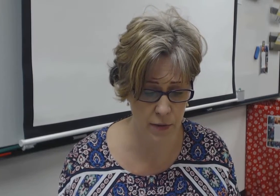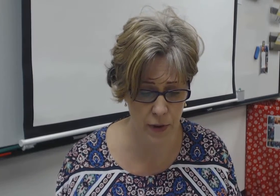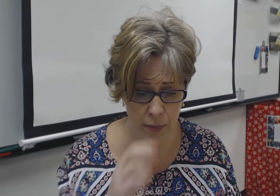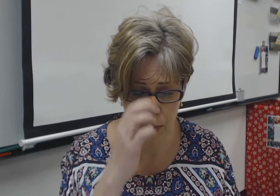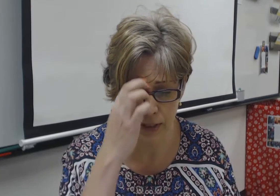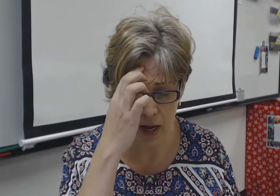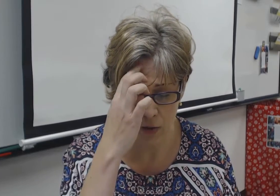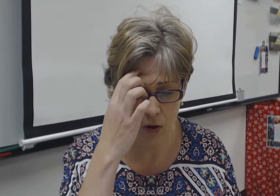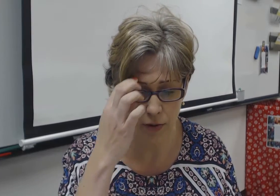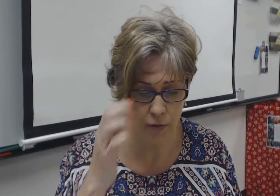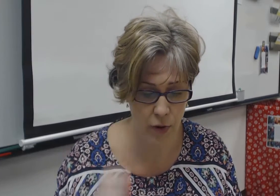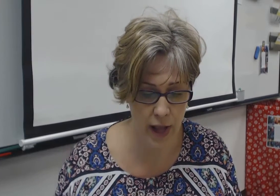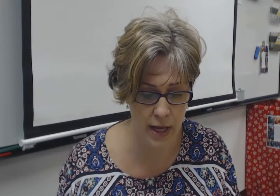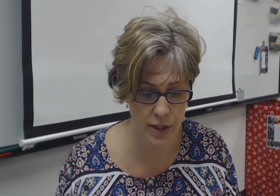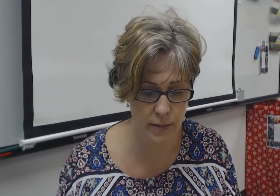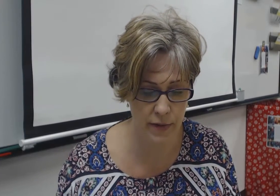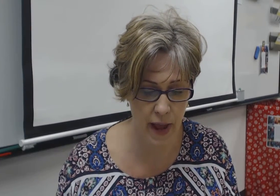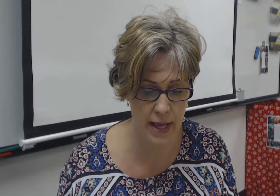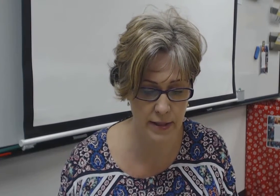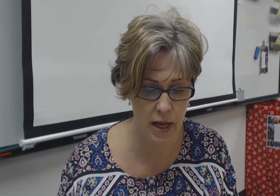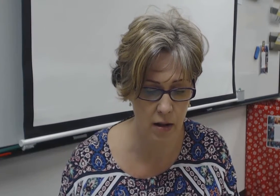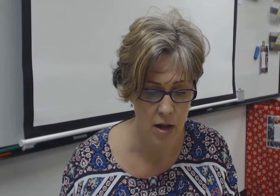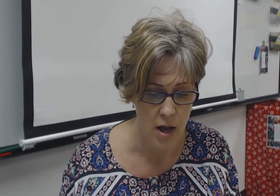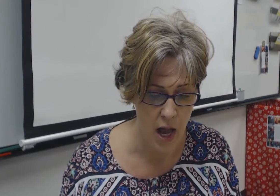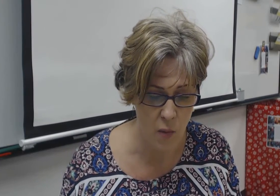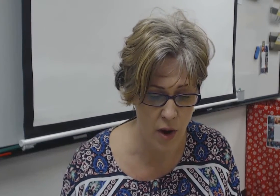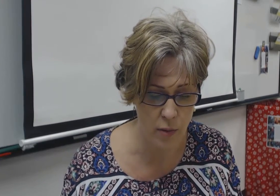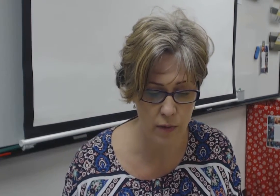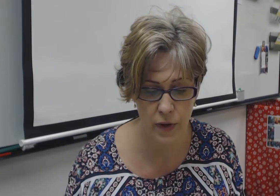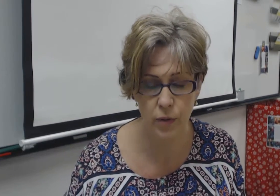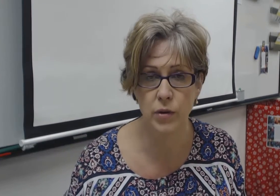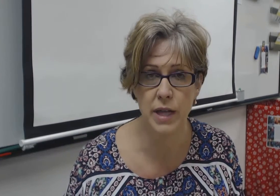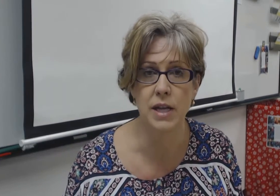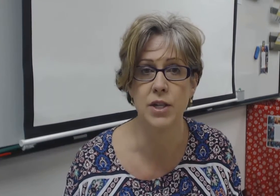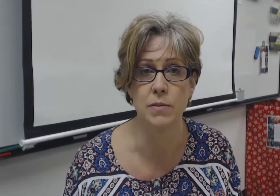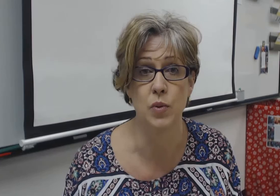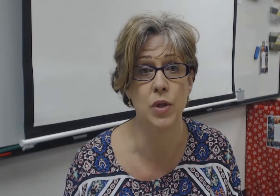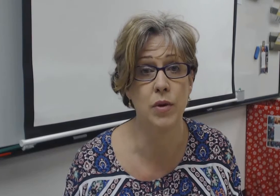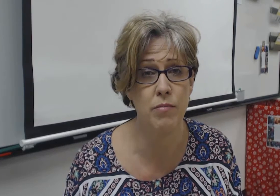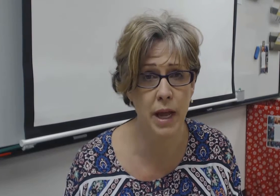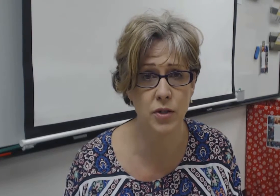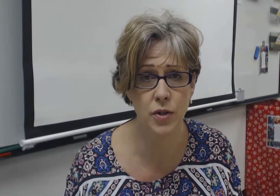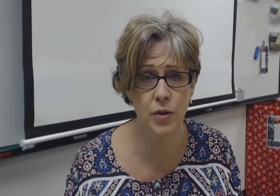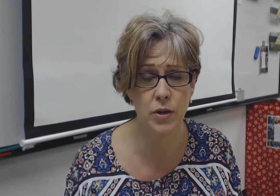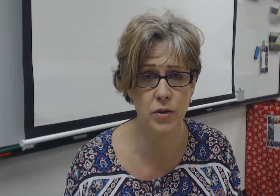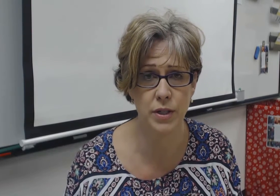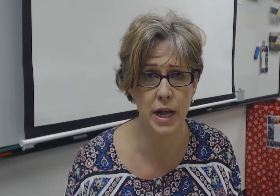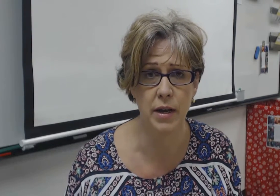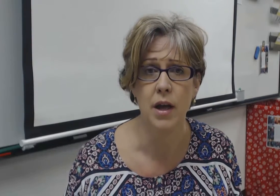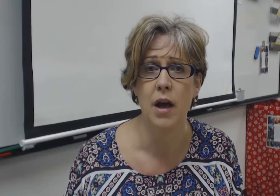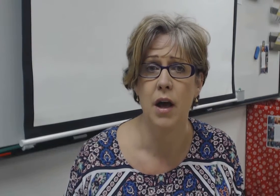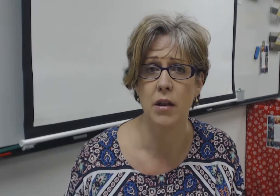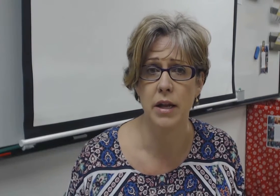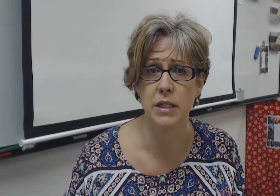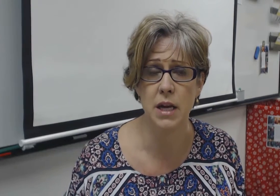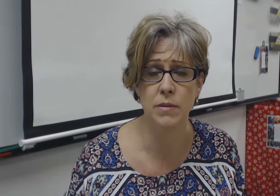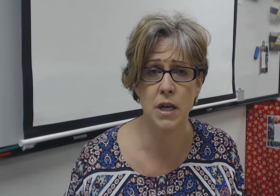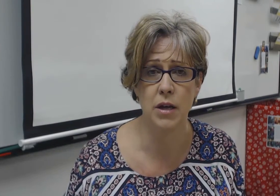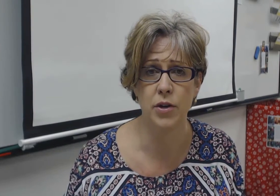for you to print out called the 40 hand shapes of ASL, I want to review those hand shapes with you and make sure you understand. A lot of times on